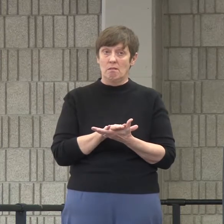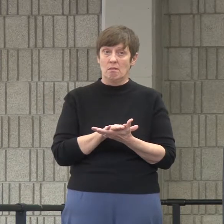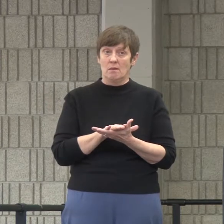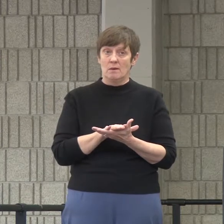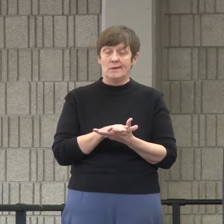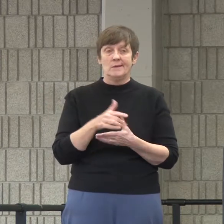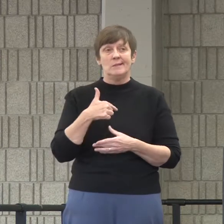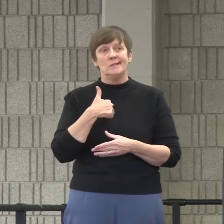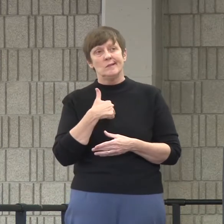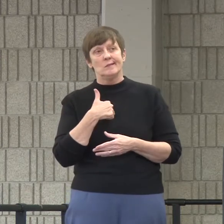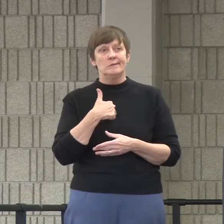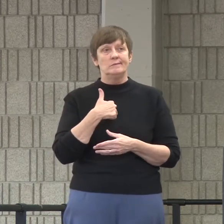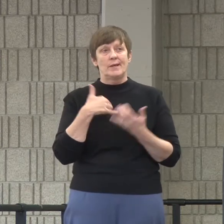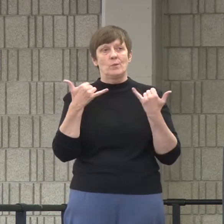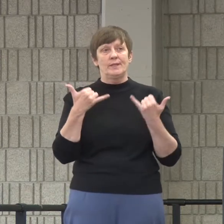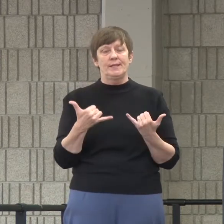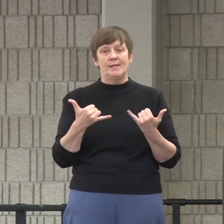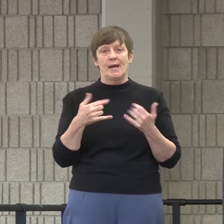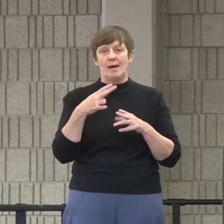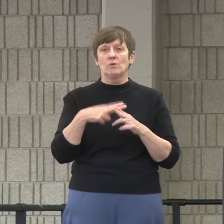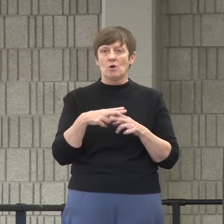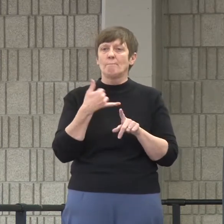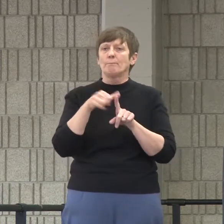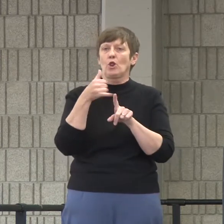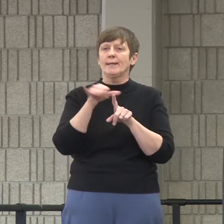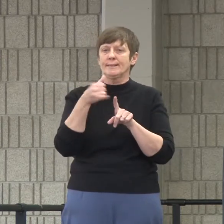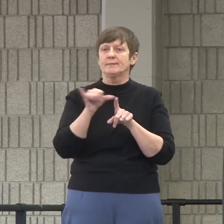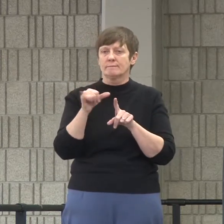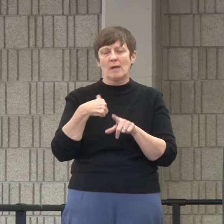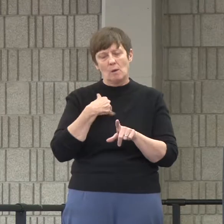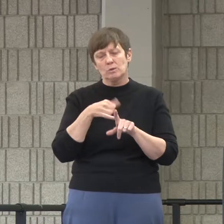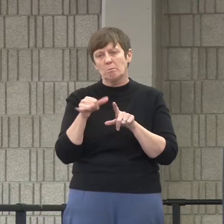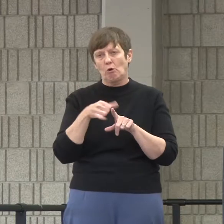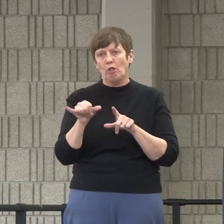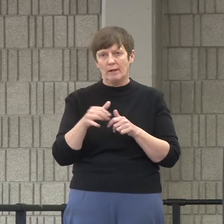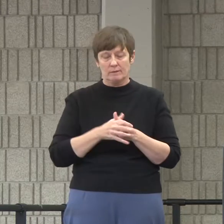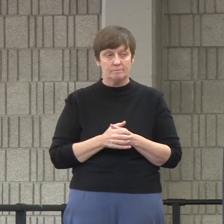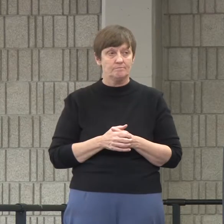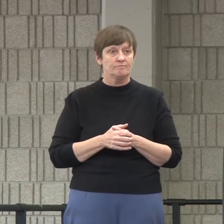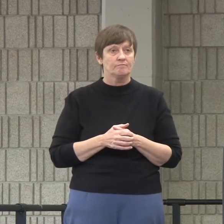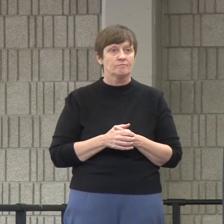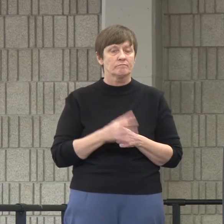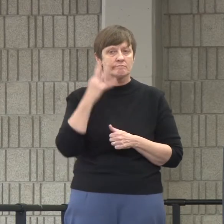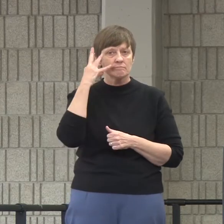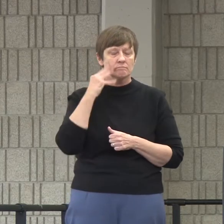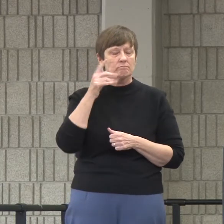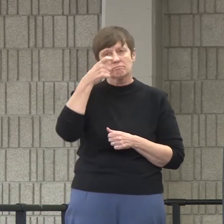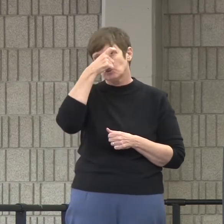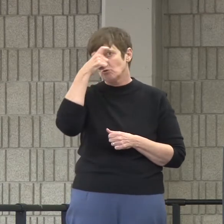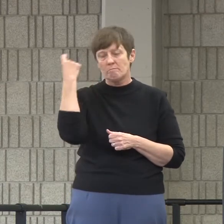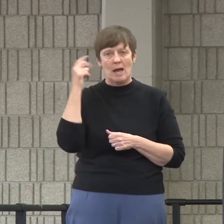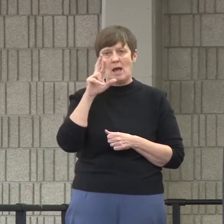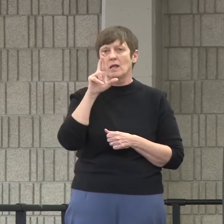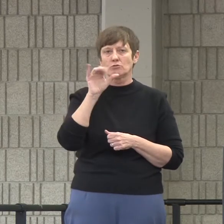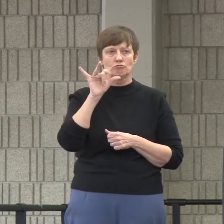was what we would now call bullied. And I experienced traumatic